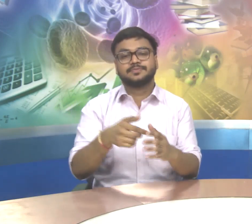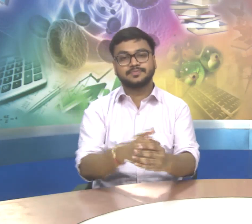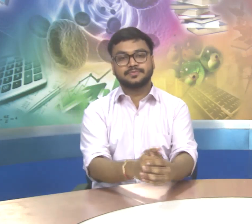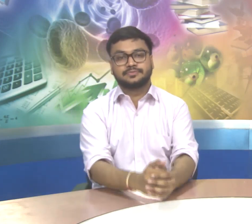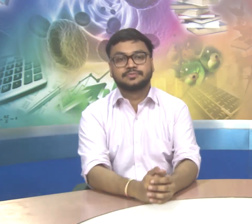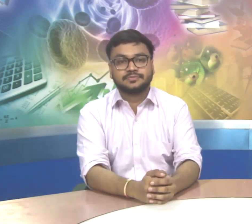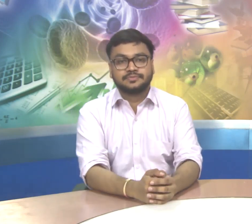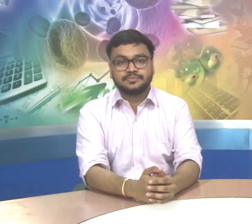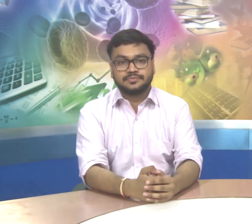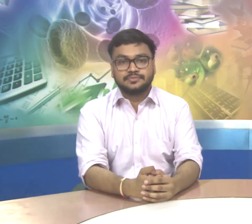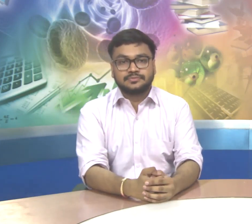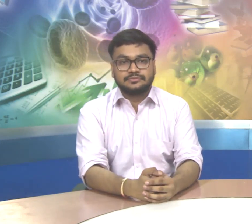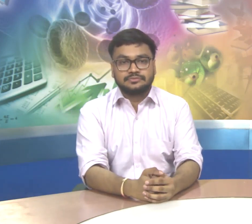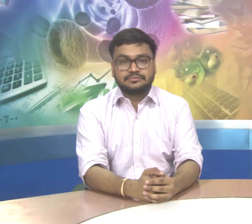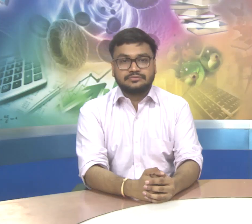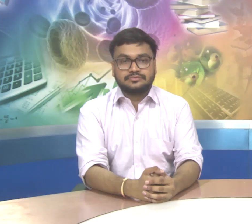is we get from sun, wind, fuels.